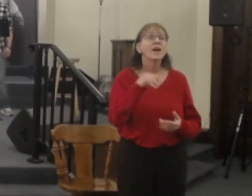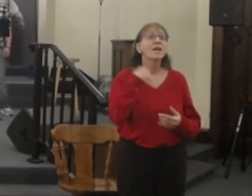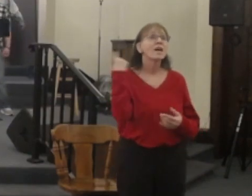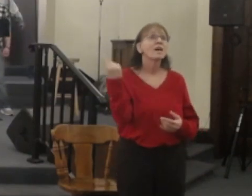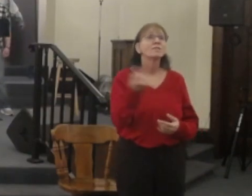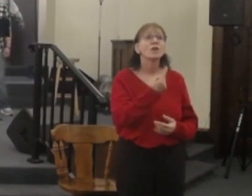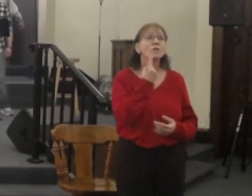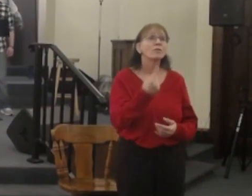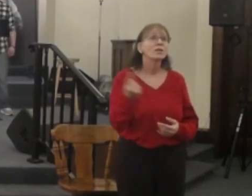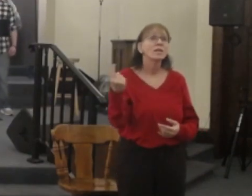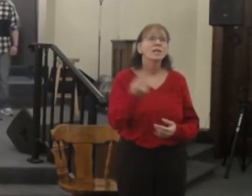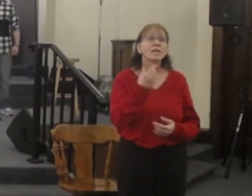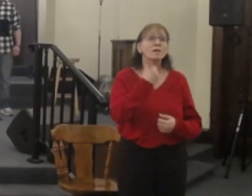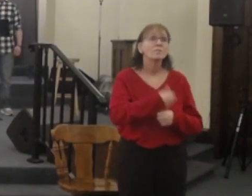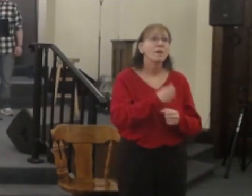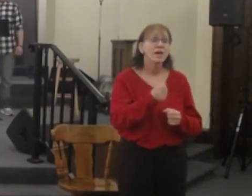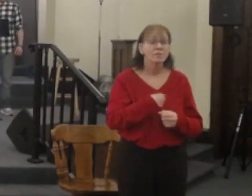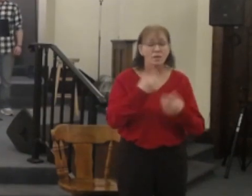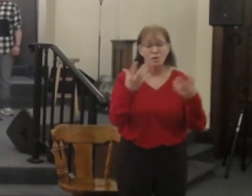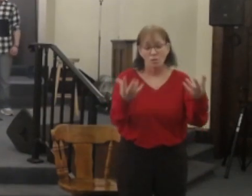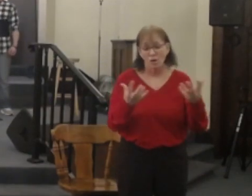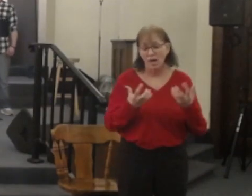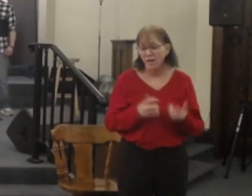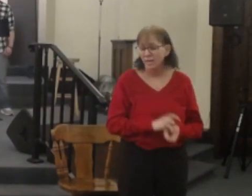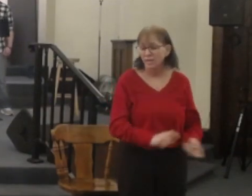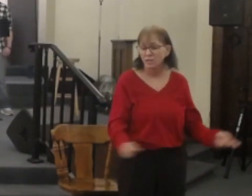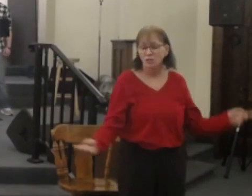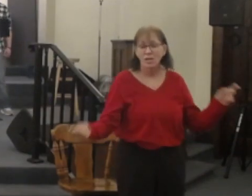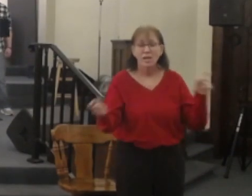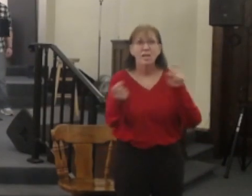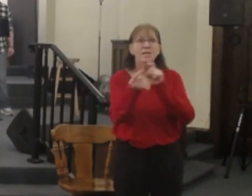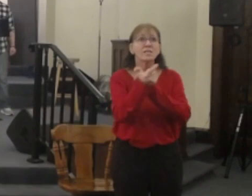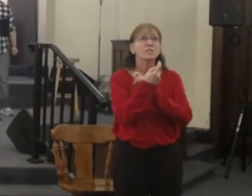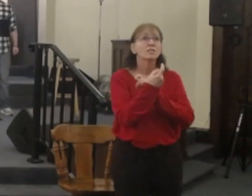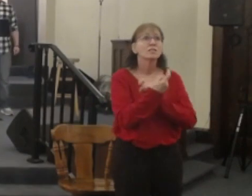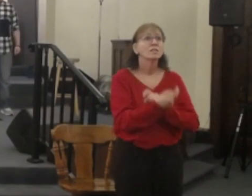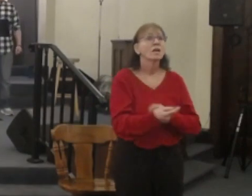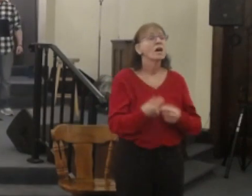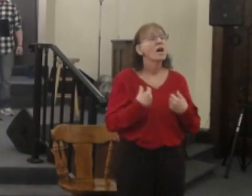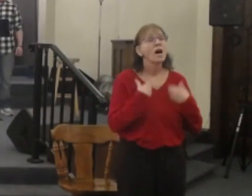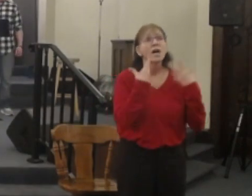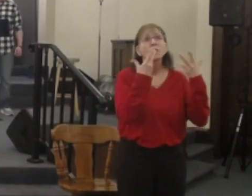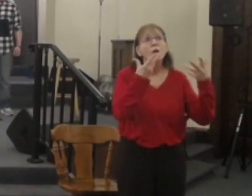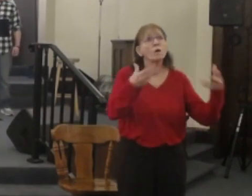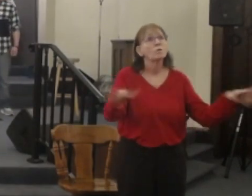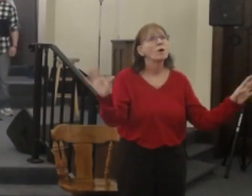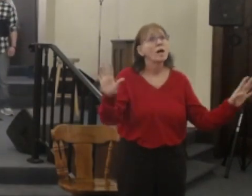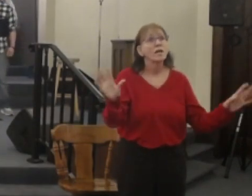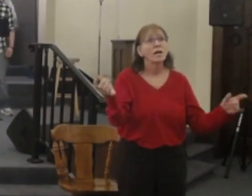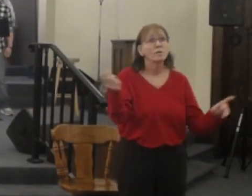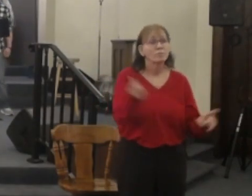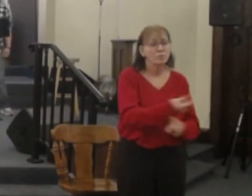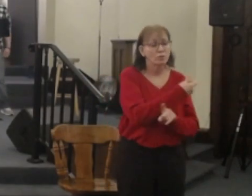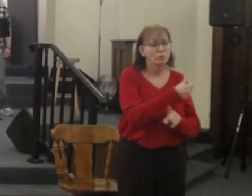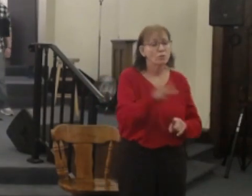that ever really makes me want to change. I don't want